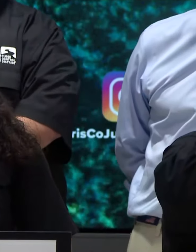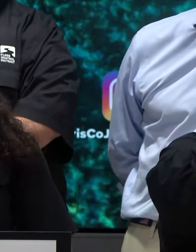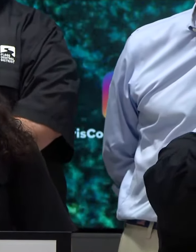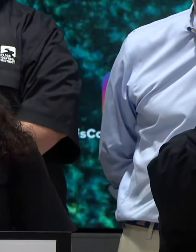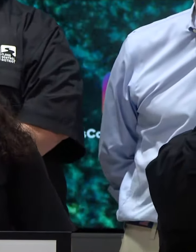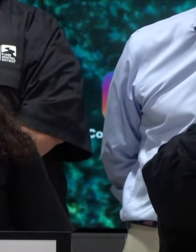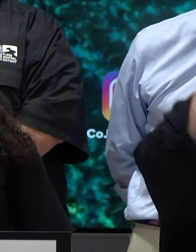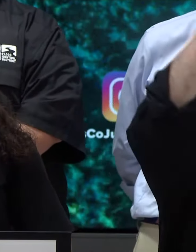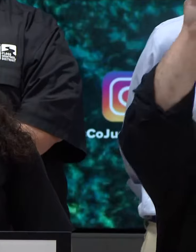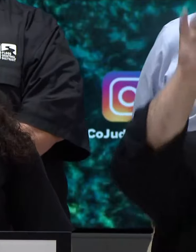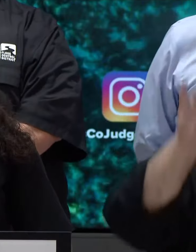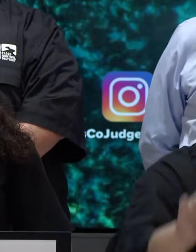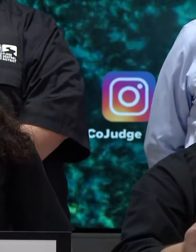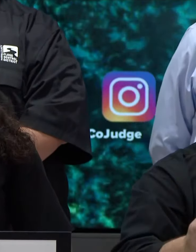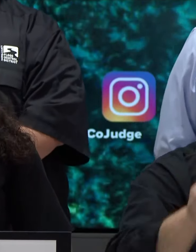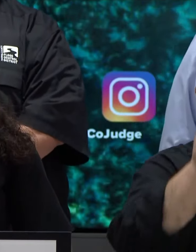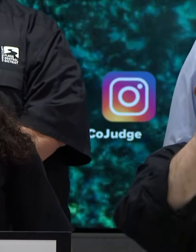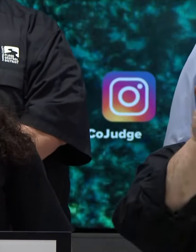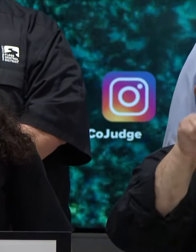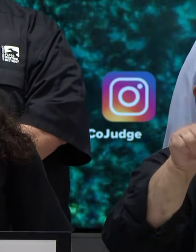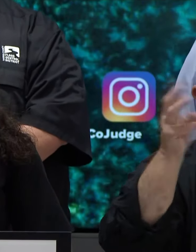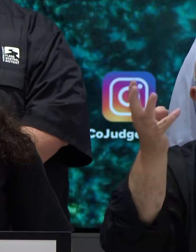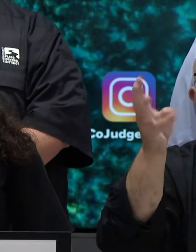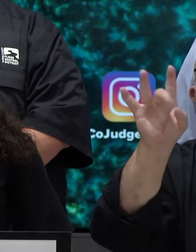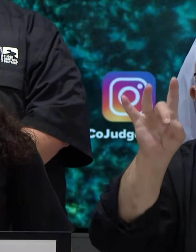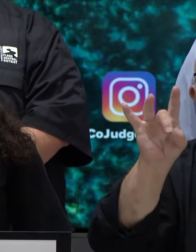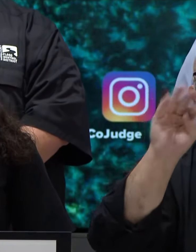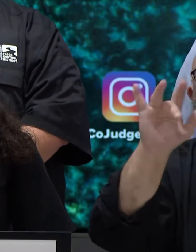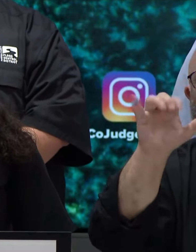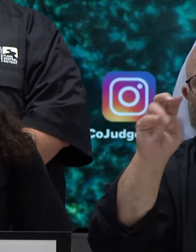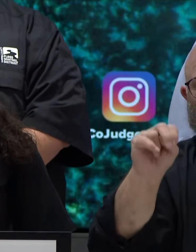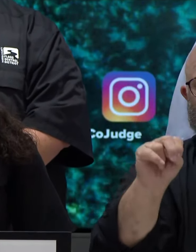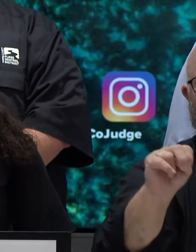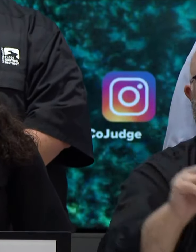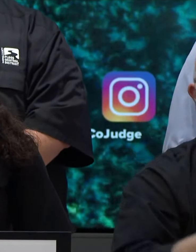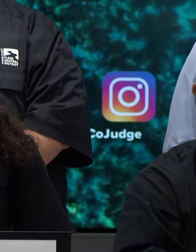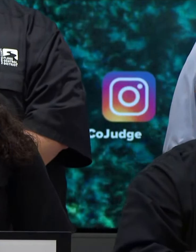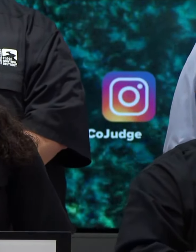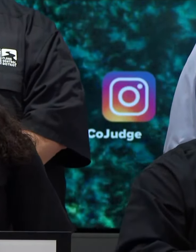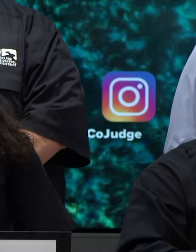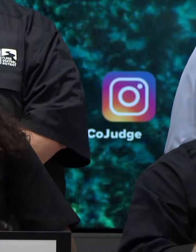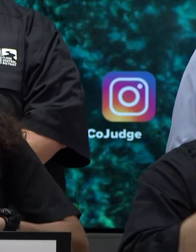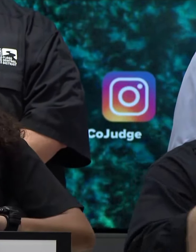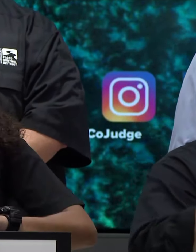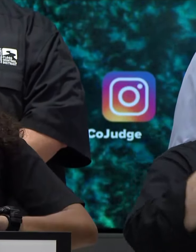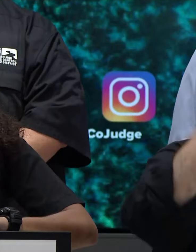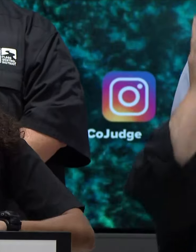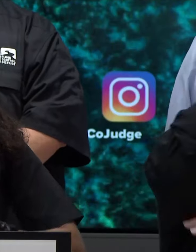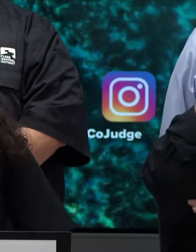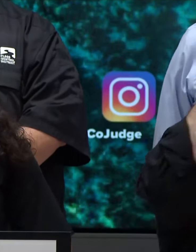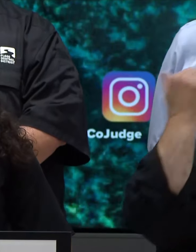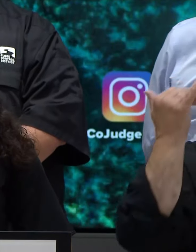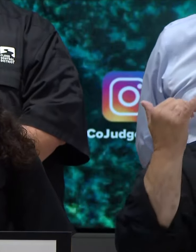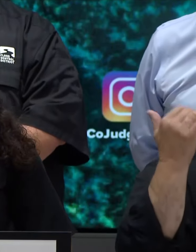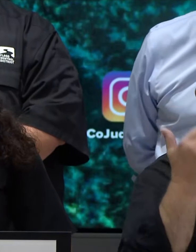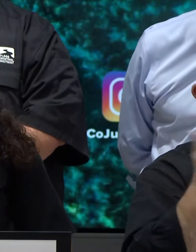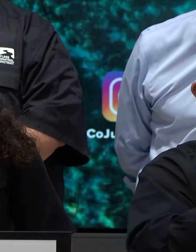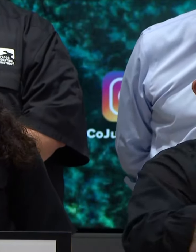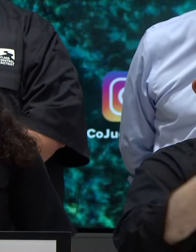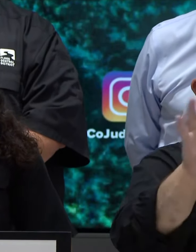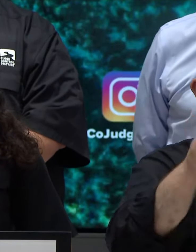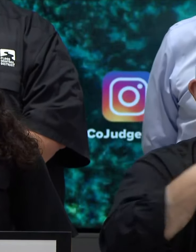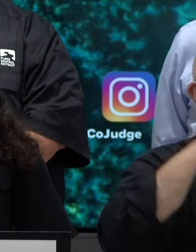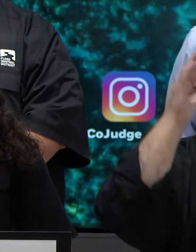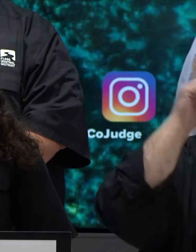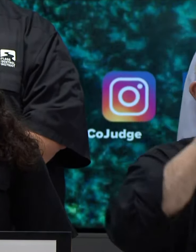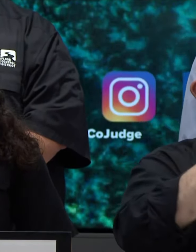is now down to 1.68 million. And so that was as of noon today. So by now it's four. The number we